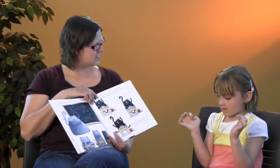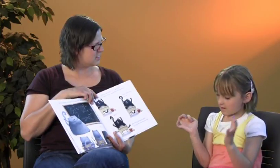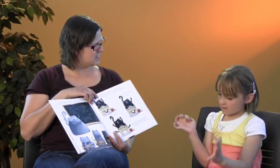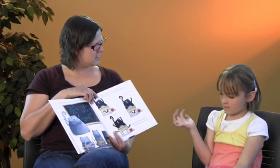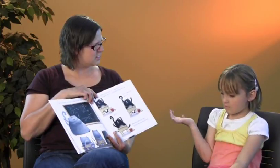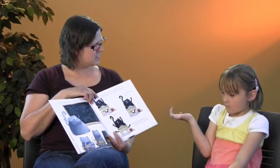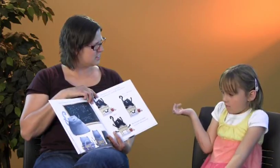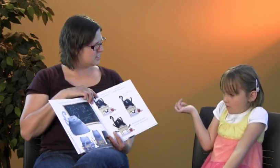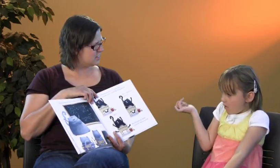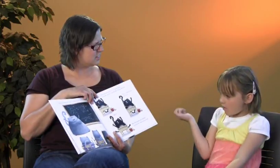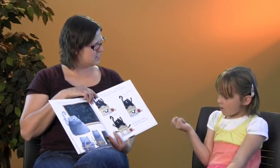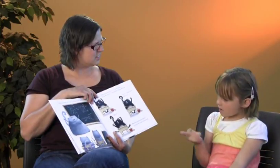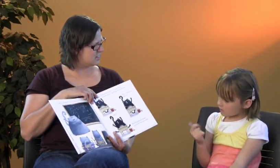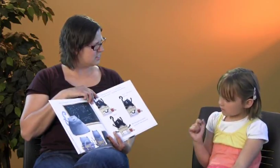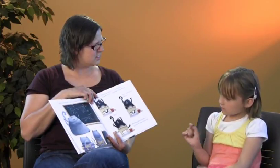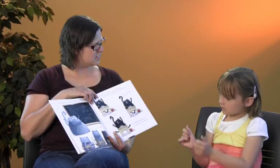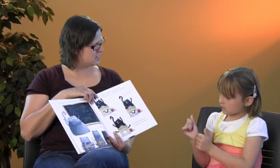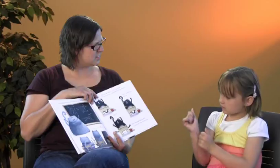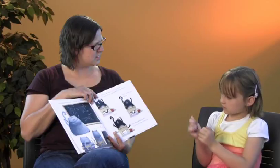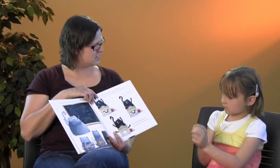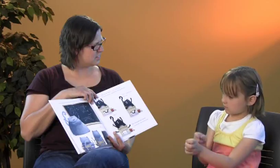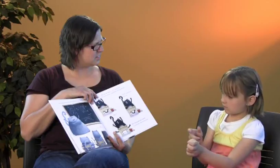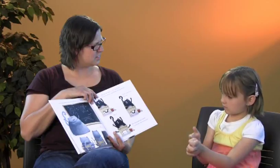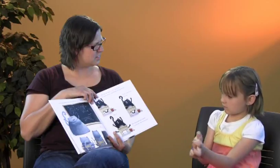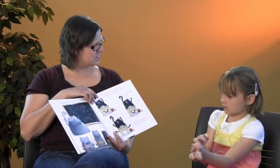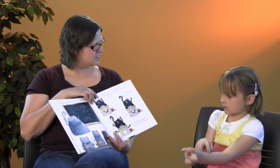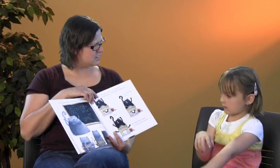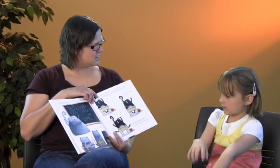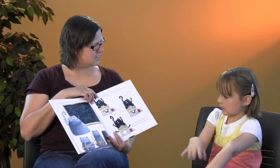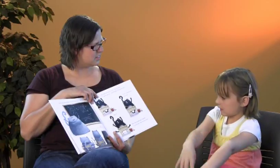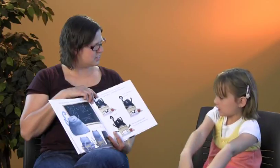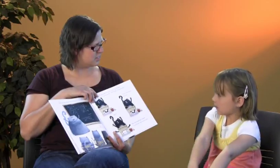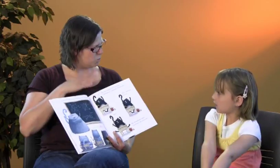Um. I don't know. They chase mice.